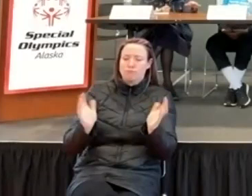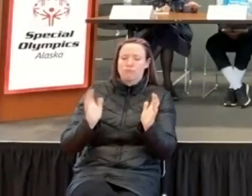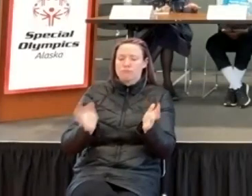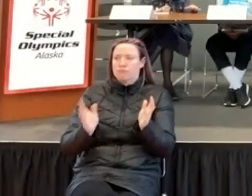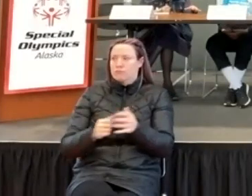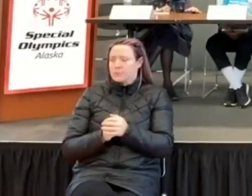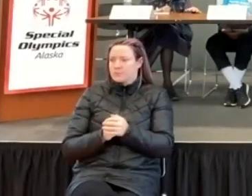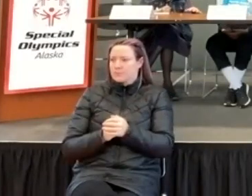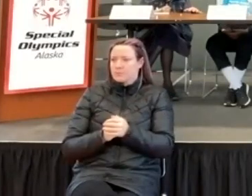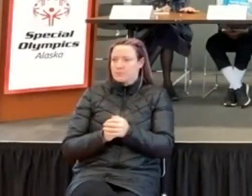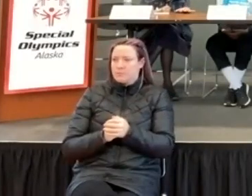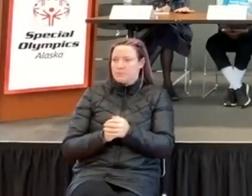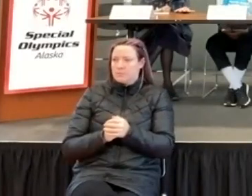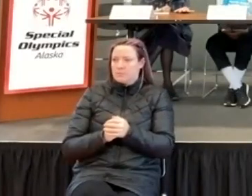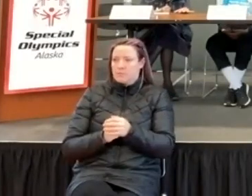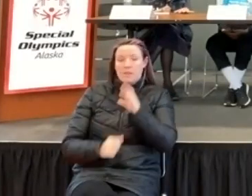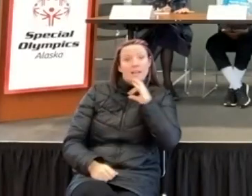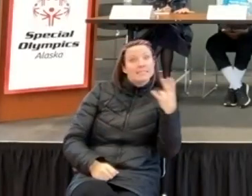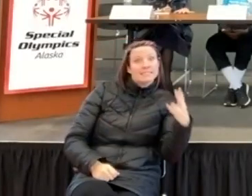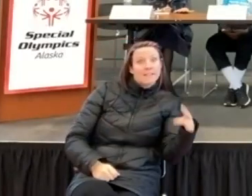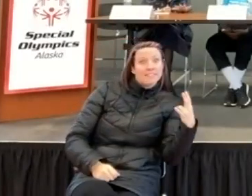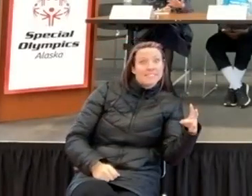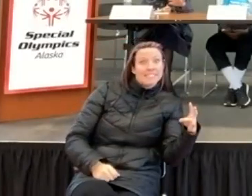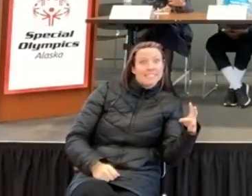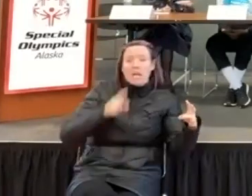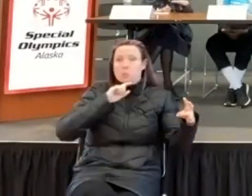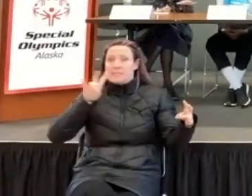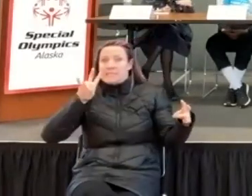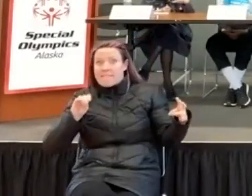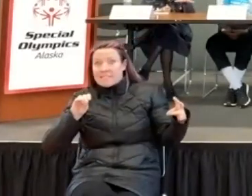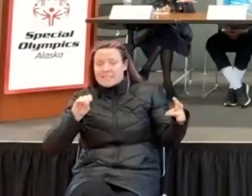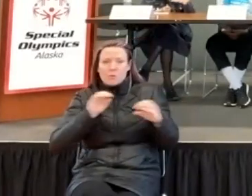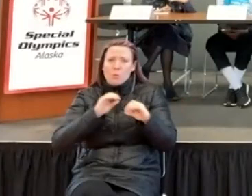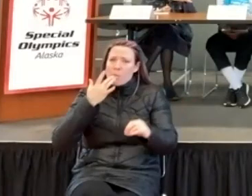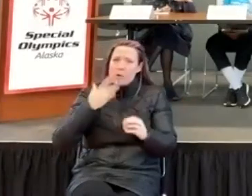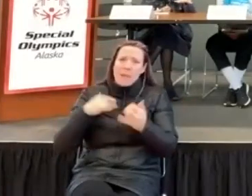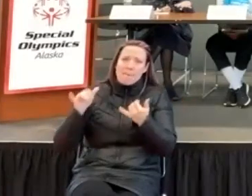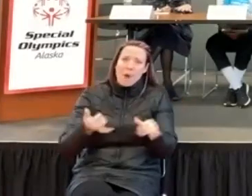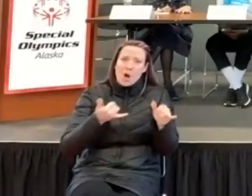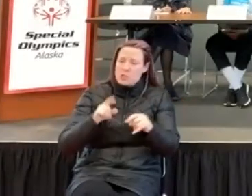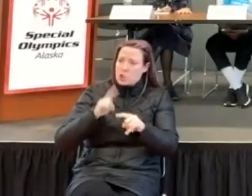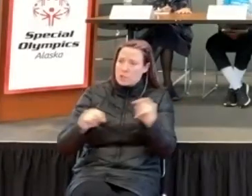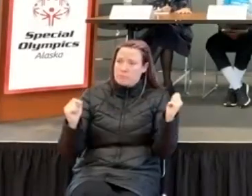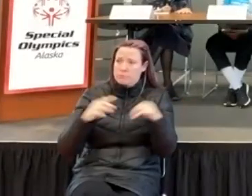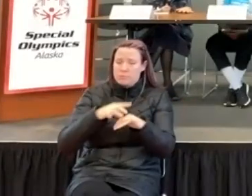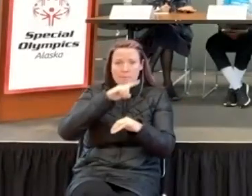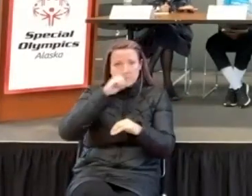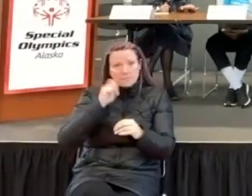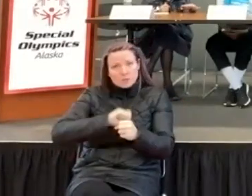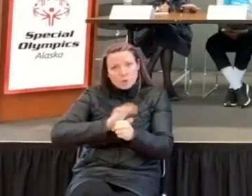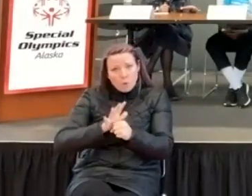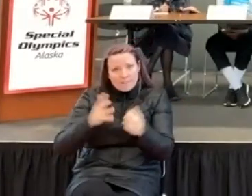turning 17 and now we were turning 70, and we couldn't have any birthday parties because we couldn't get together.